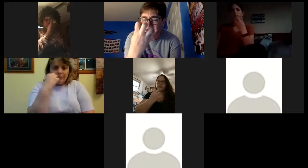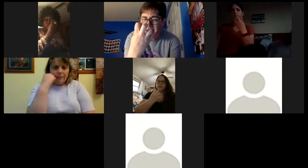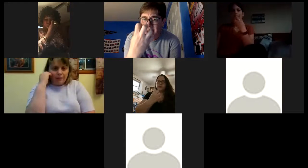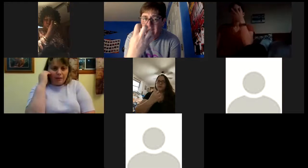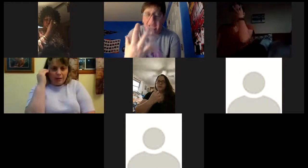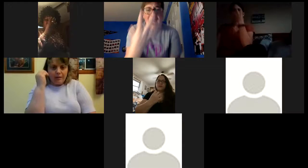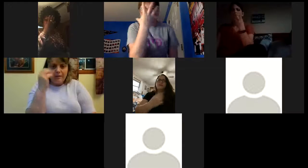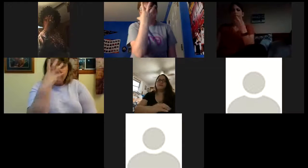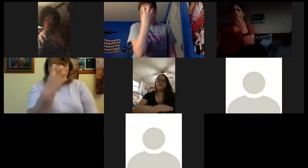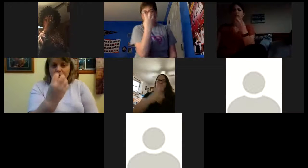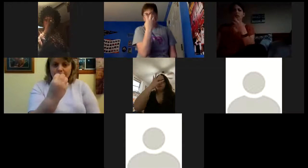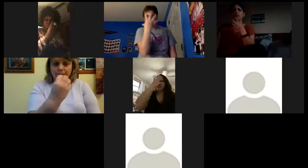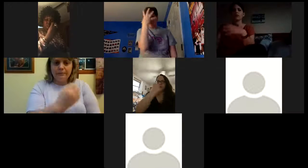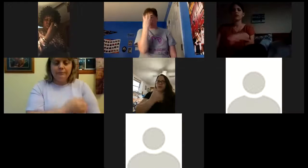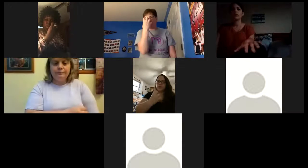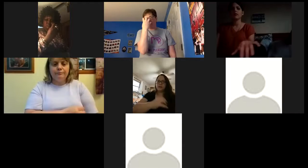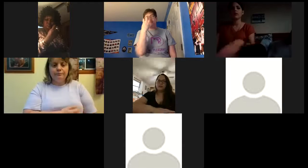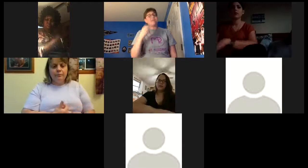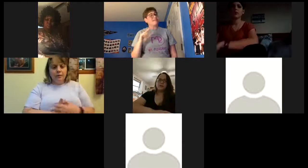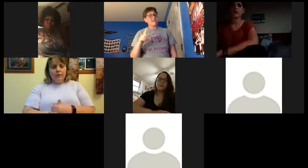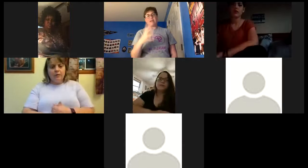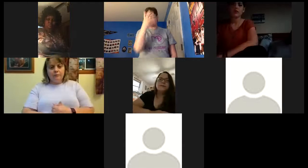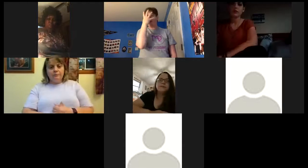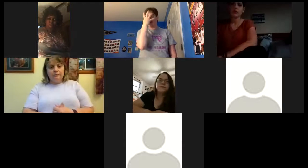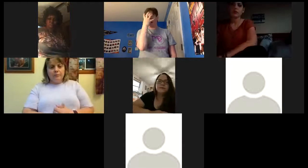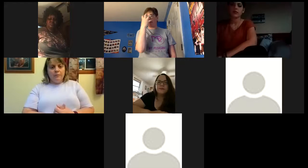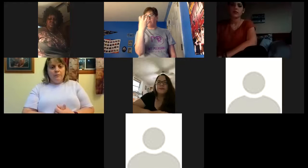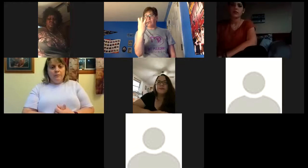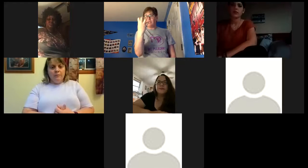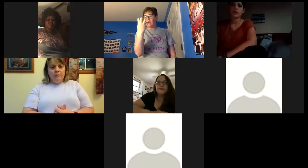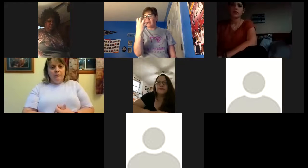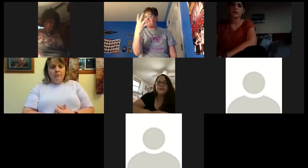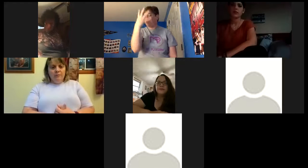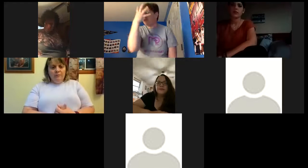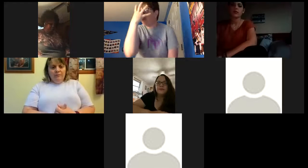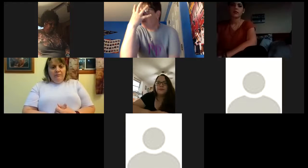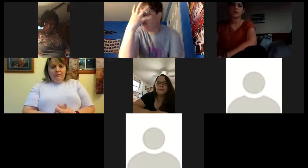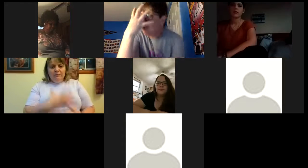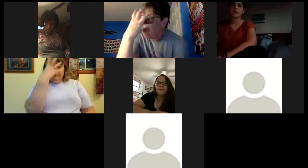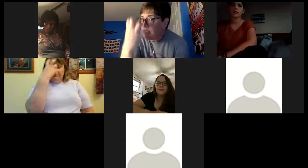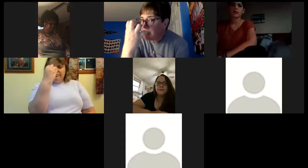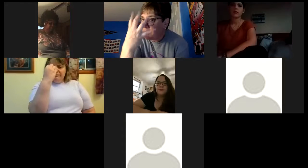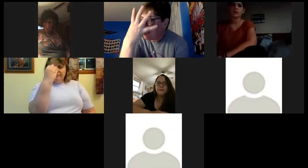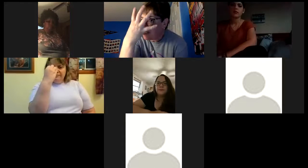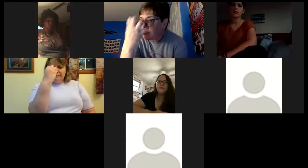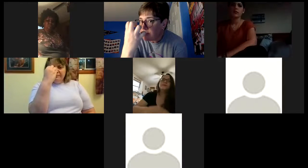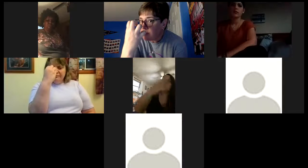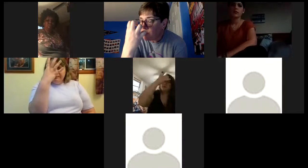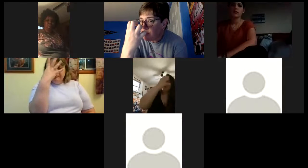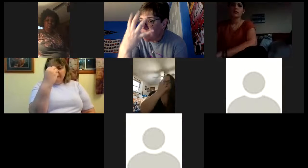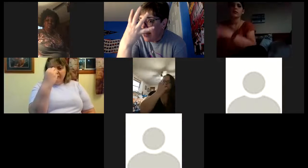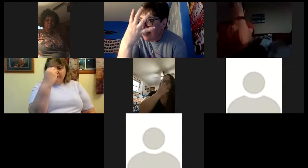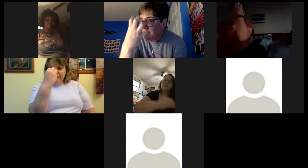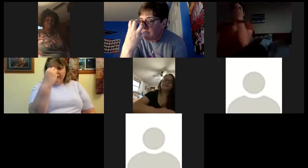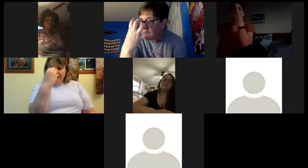mad. And you don't even have to, now that I think about it, you don't have to pull it away. You can simply just